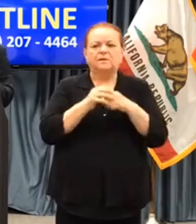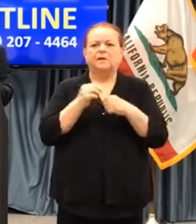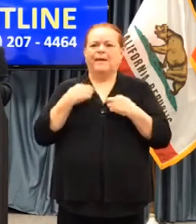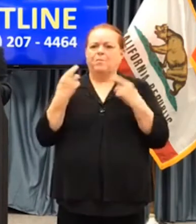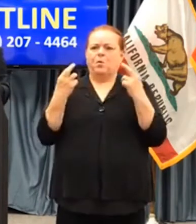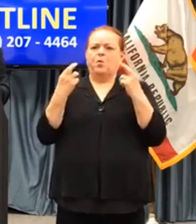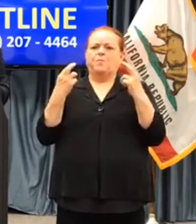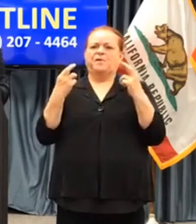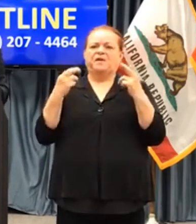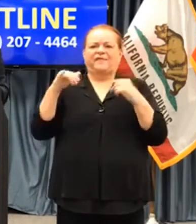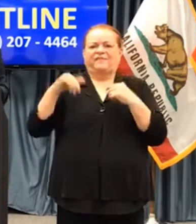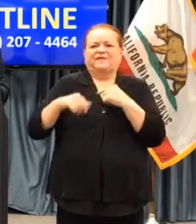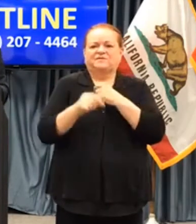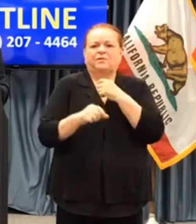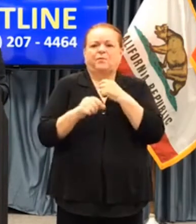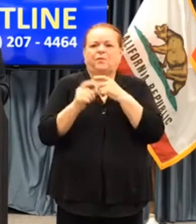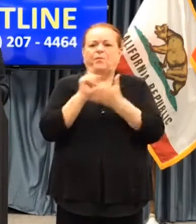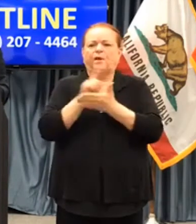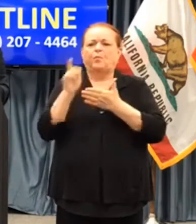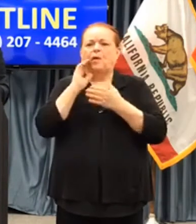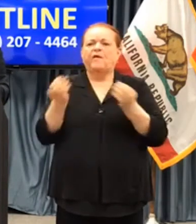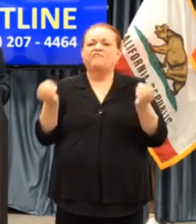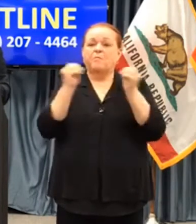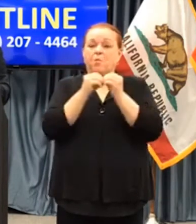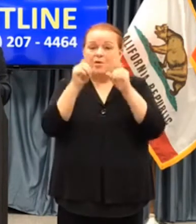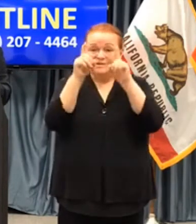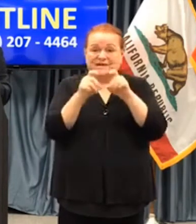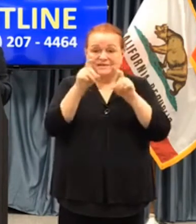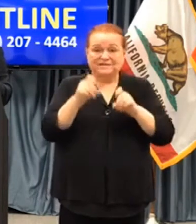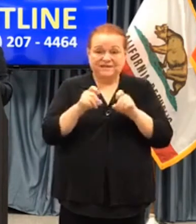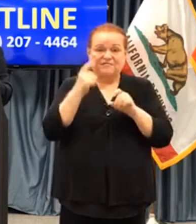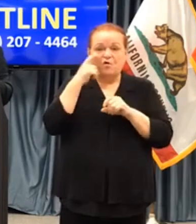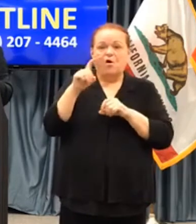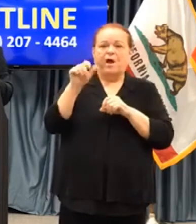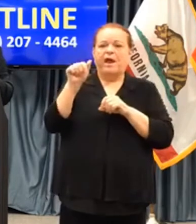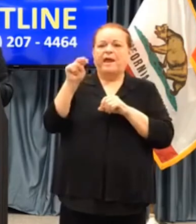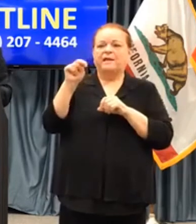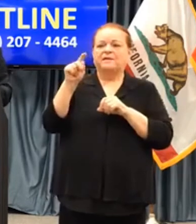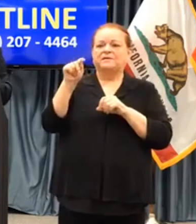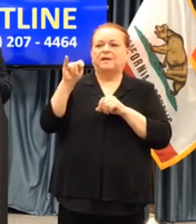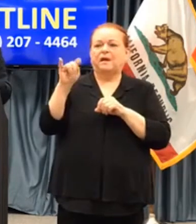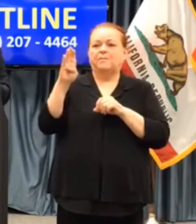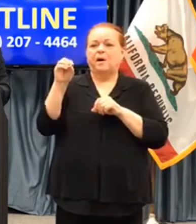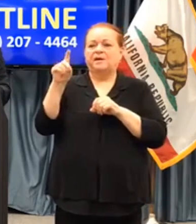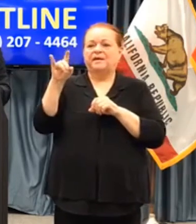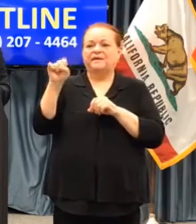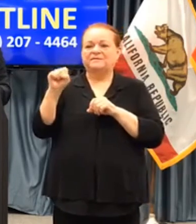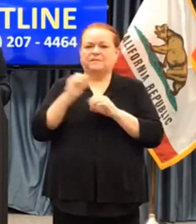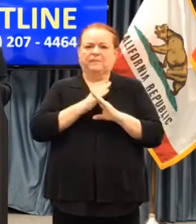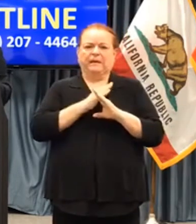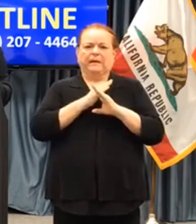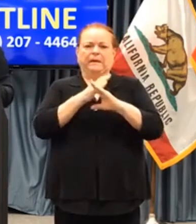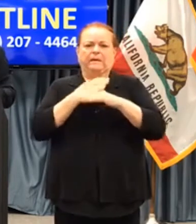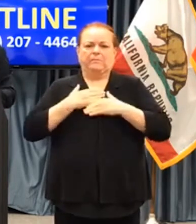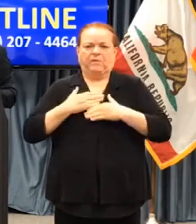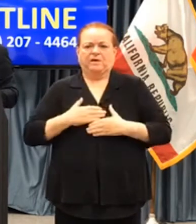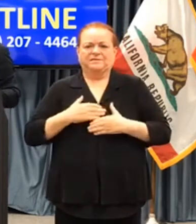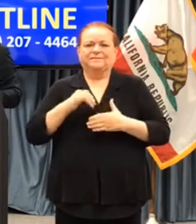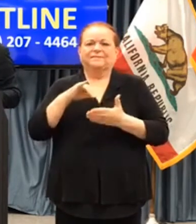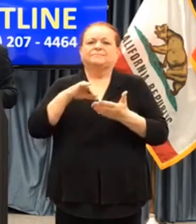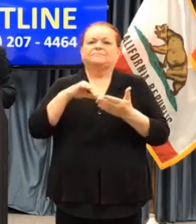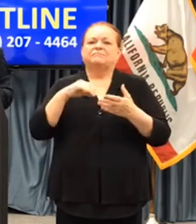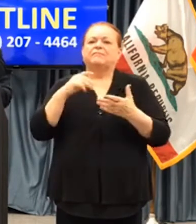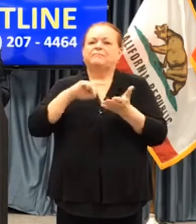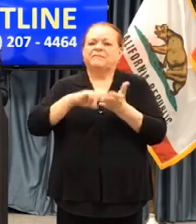week, for further testing for the antibodies, that if we can get more people tested and have the antibodies, then we'll be able